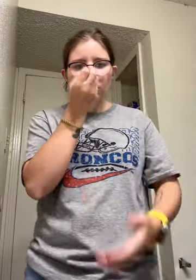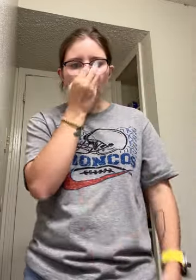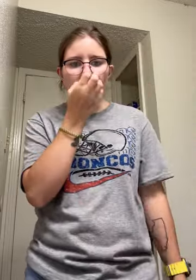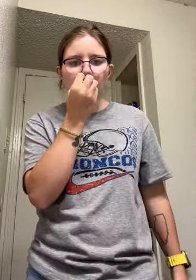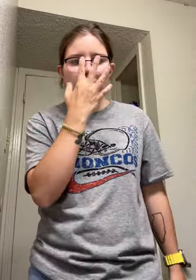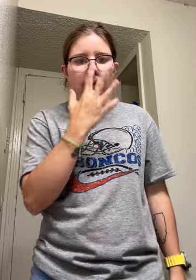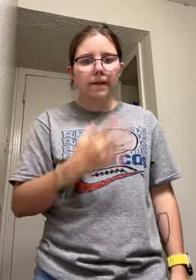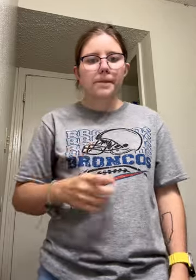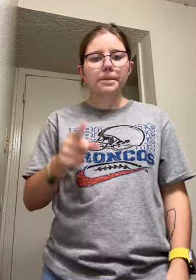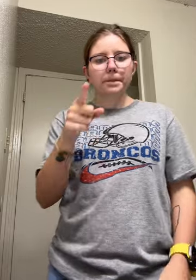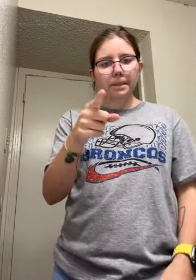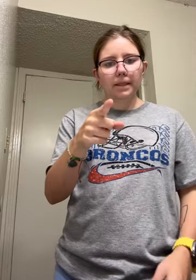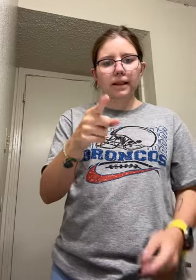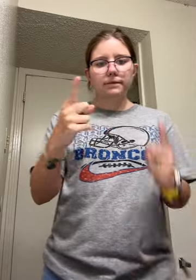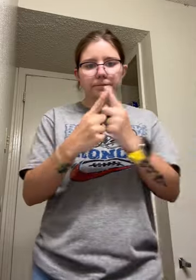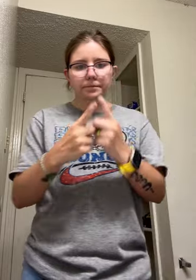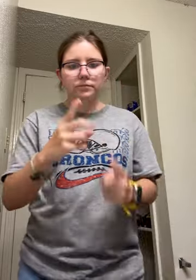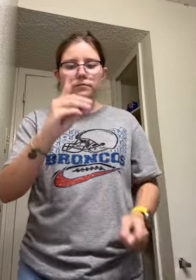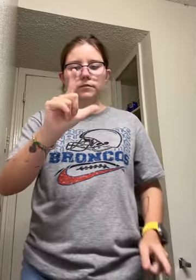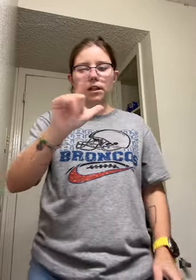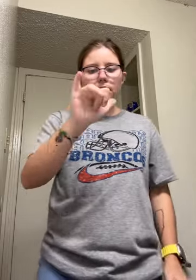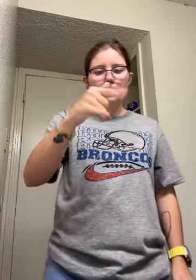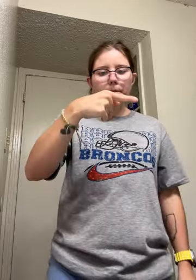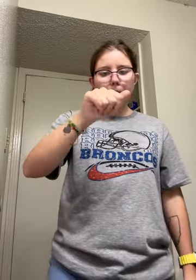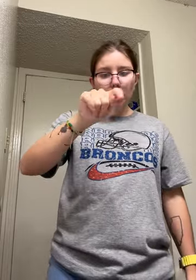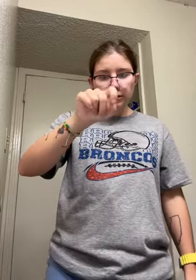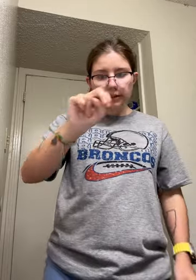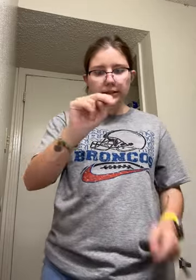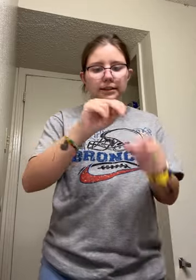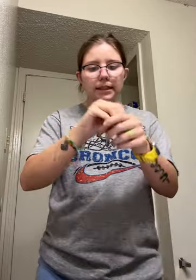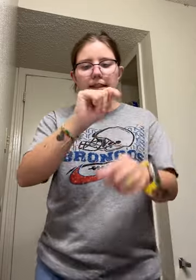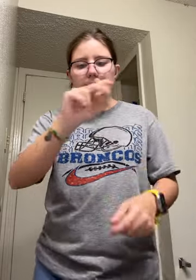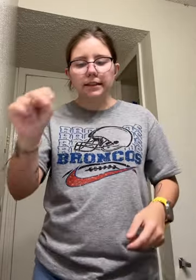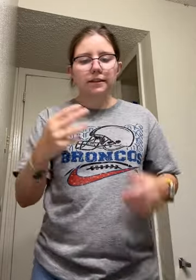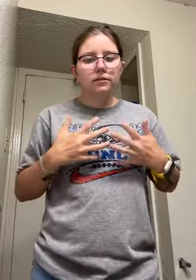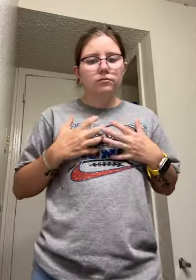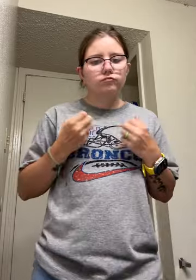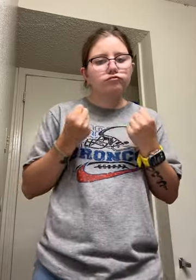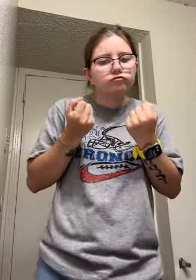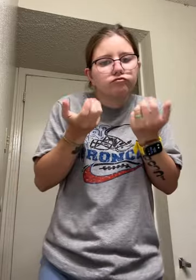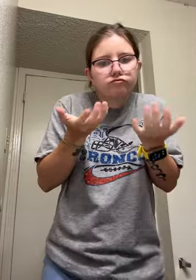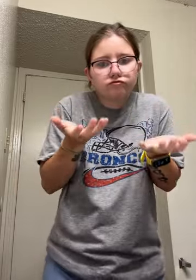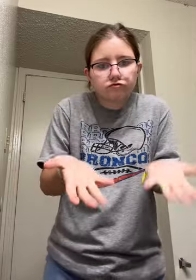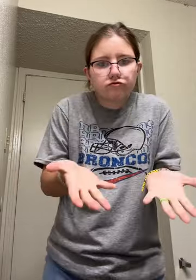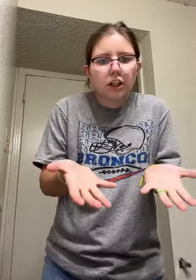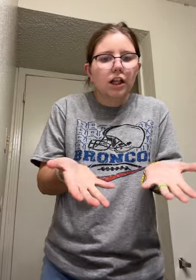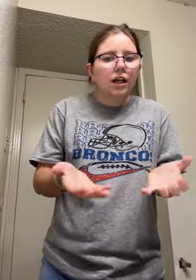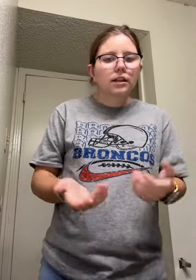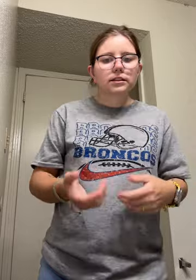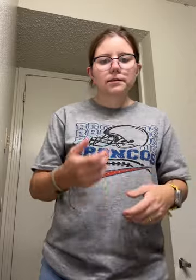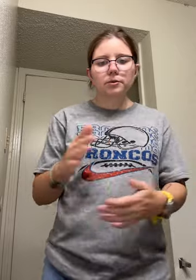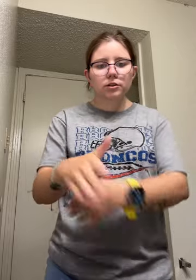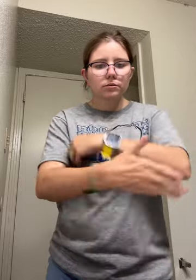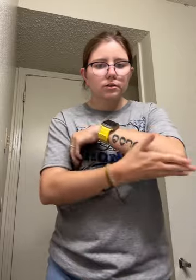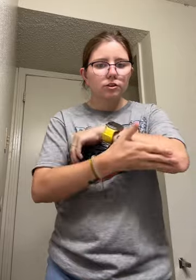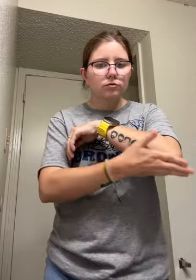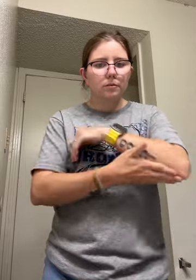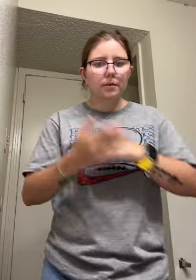met Dolly Parton in Tennessee. Her titties were filled with Hennessy. That country music really drove me